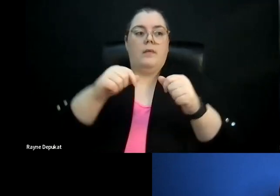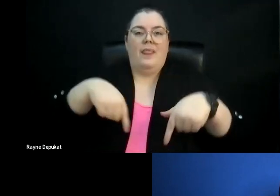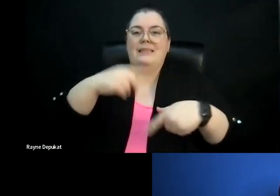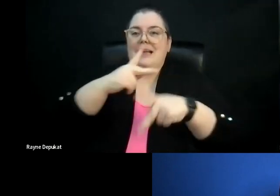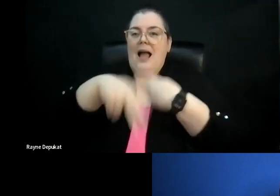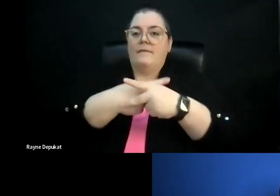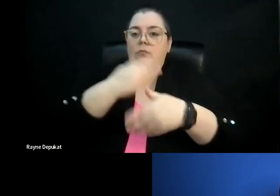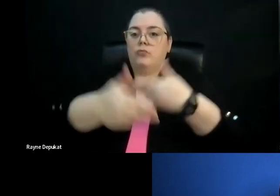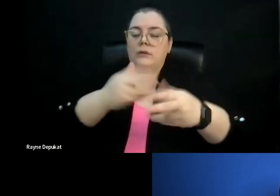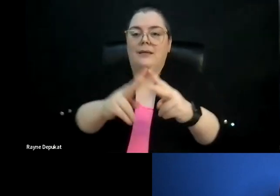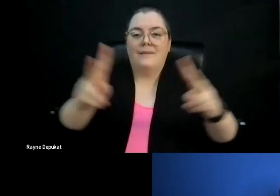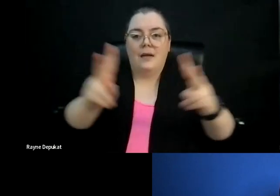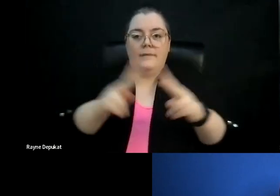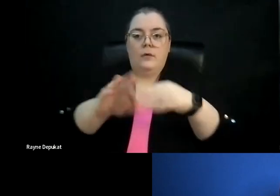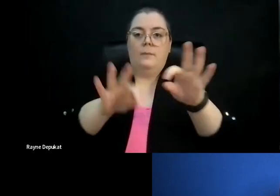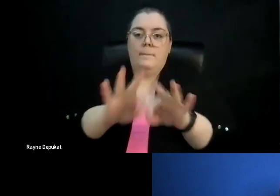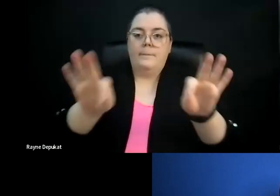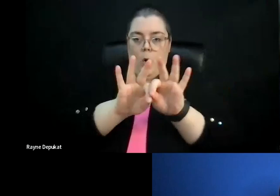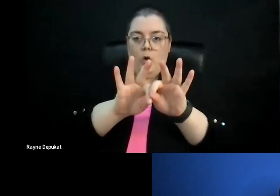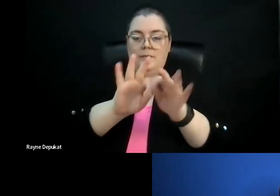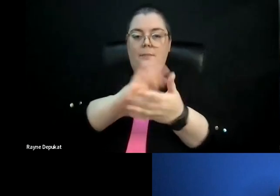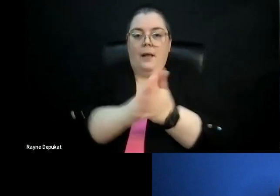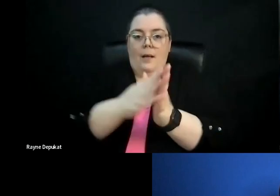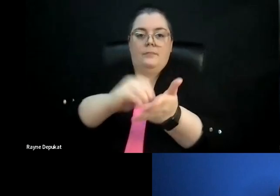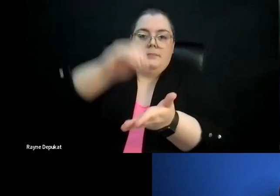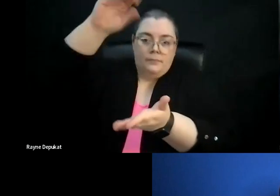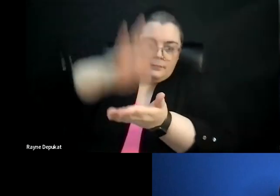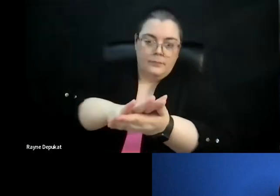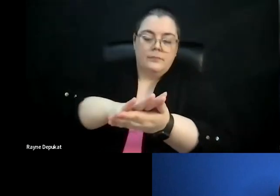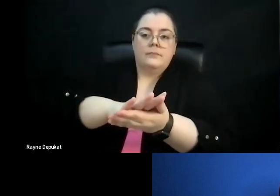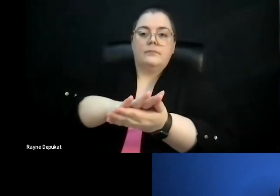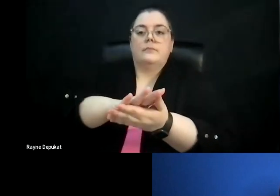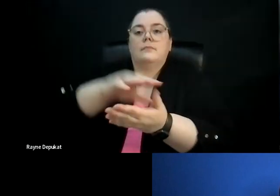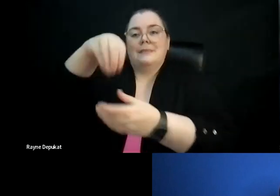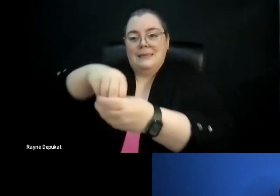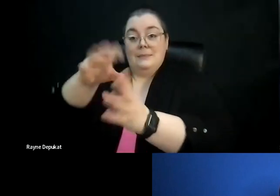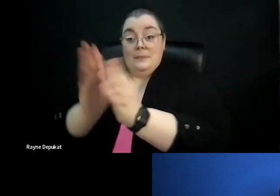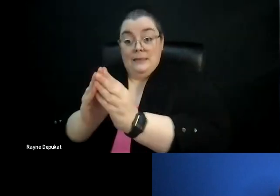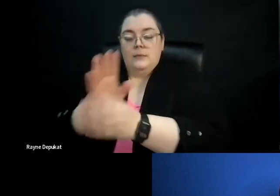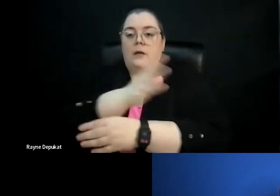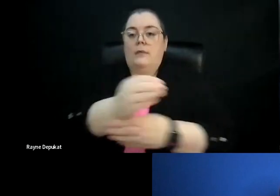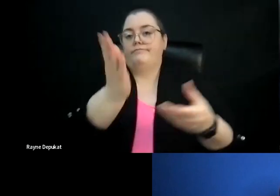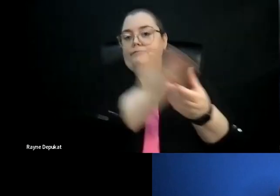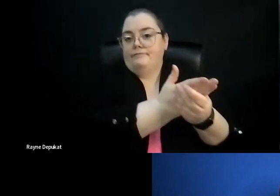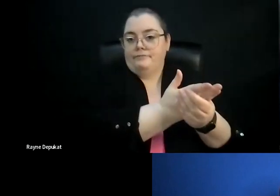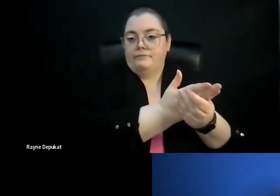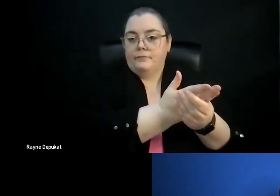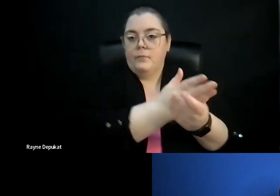public, and it would be, with this kind of process, it's very important to have a public record in the meeting,